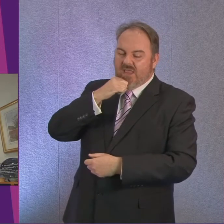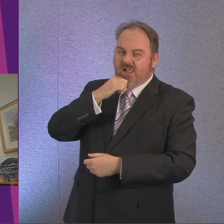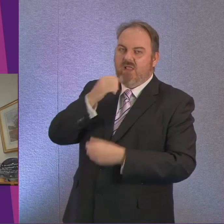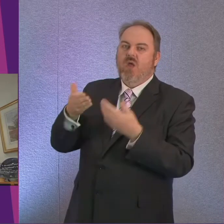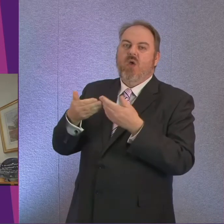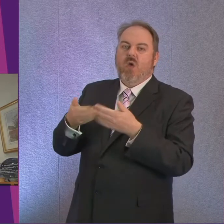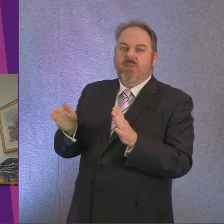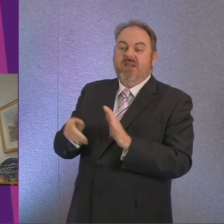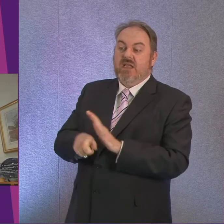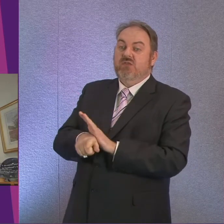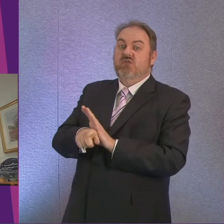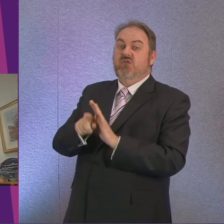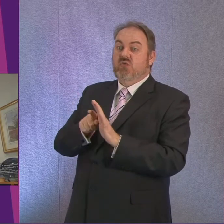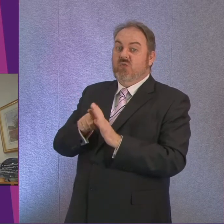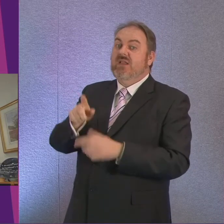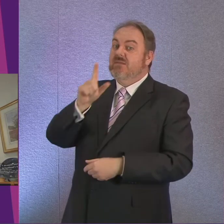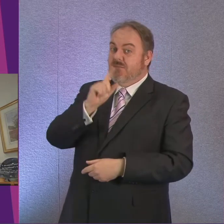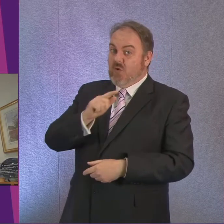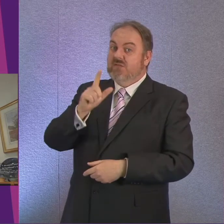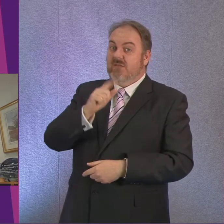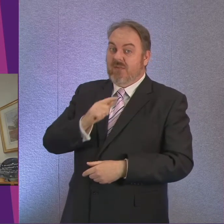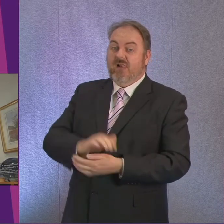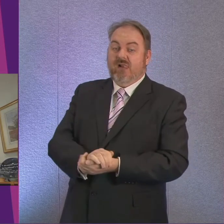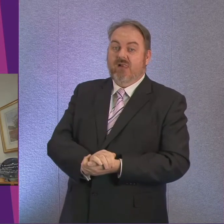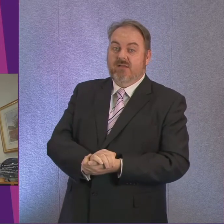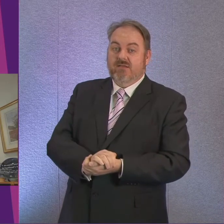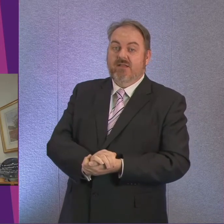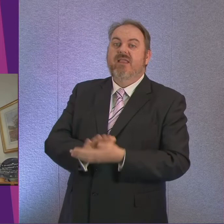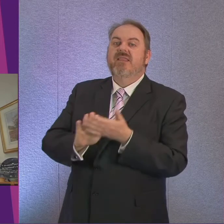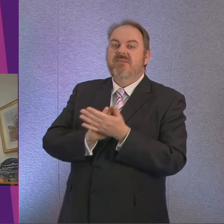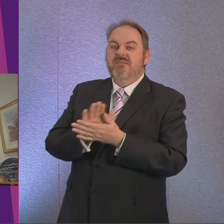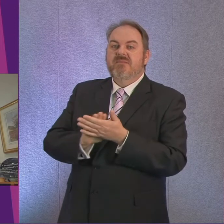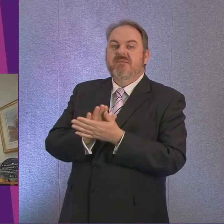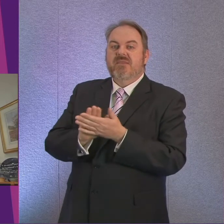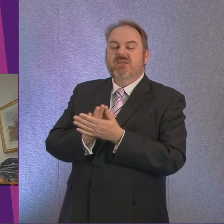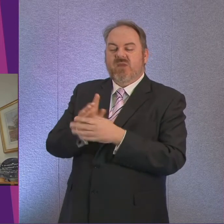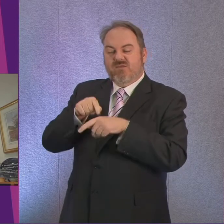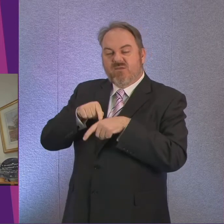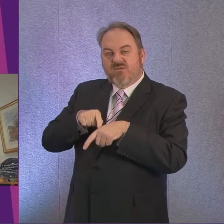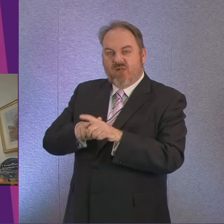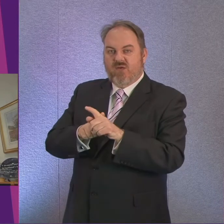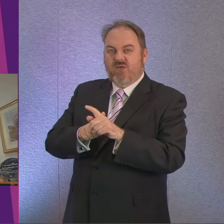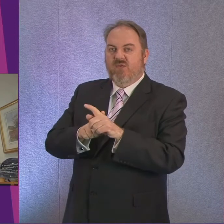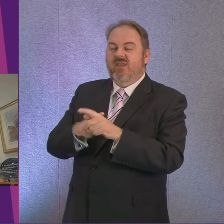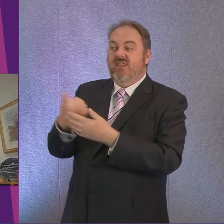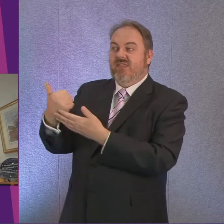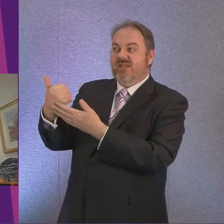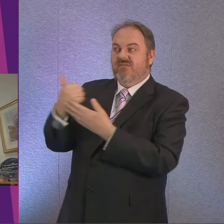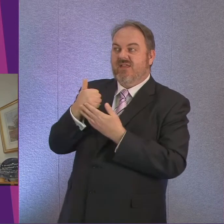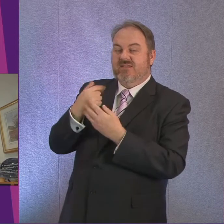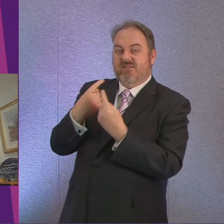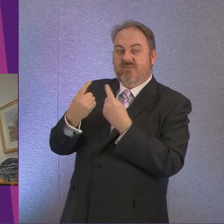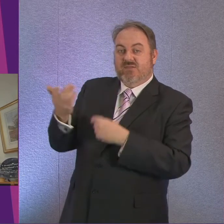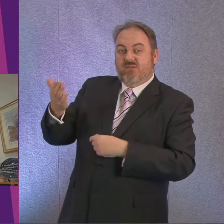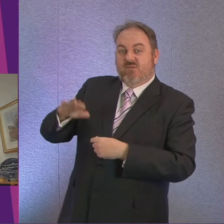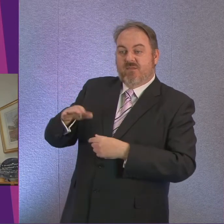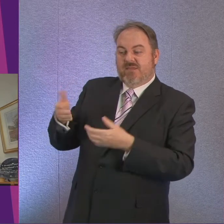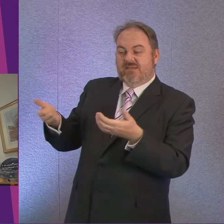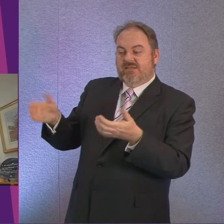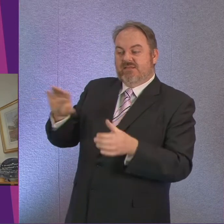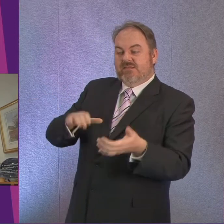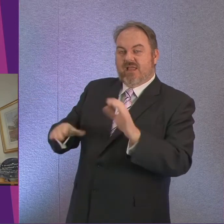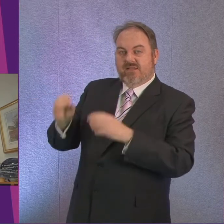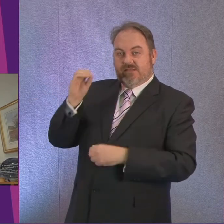as we possibly can do, that we do that consistent with scientific advice, and that we must always be taking